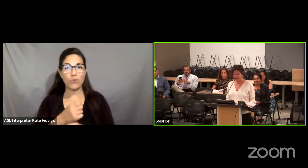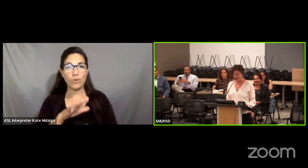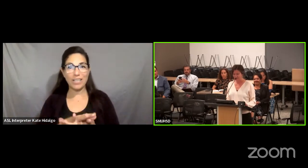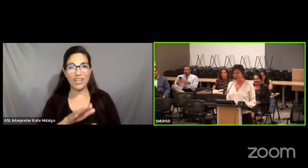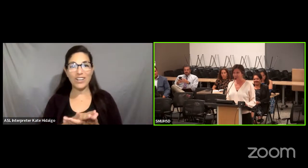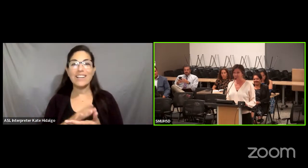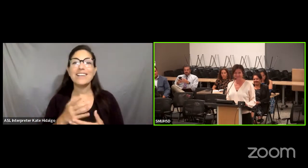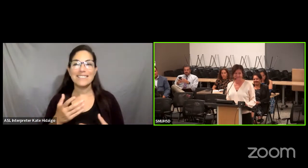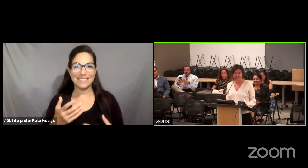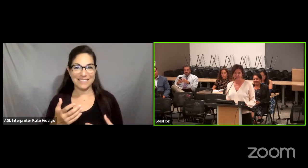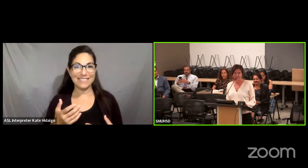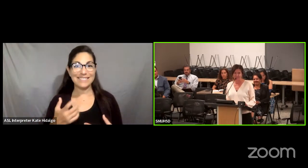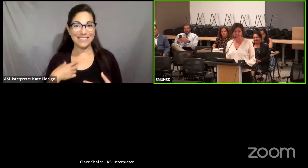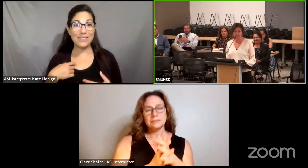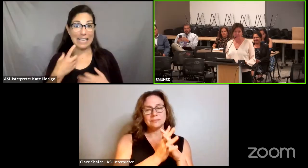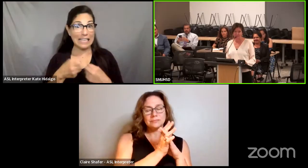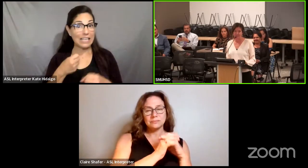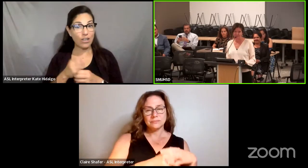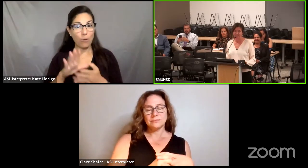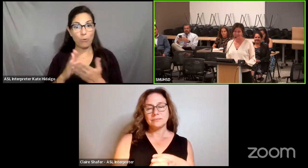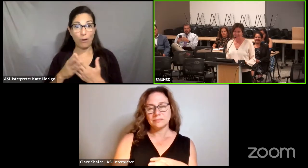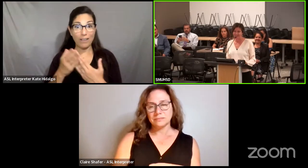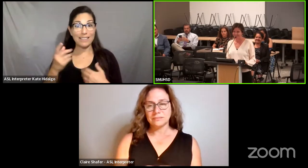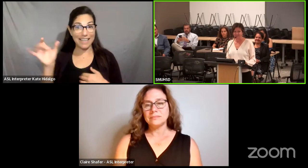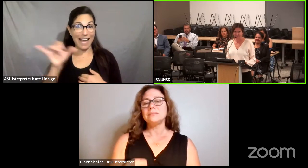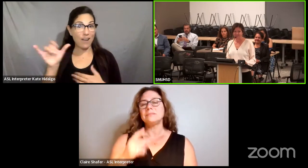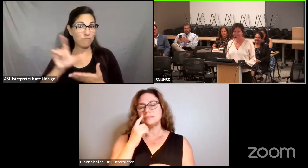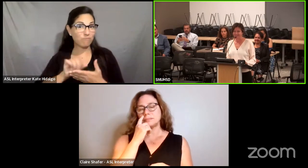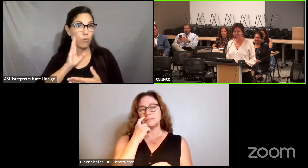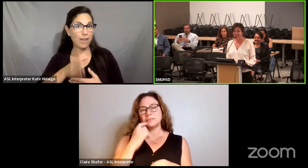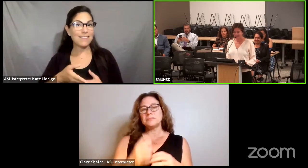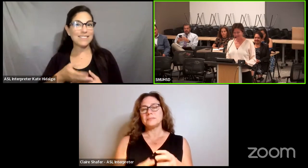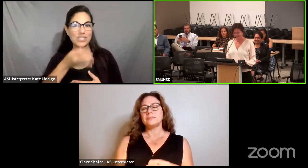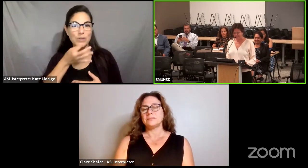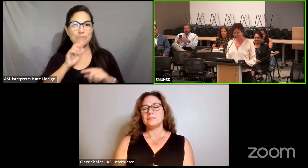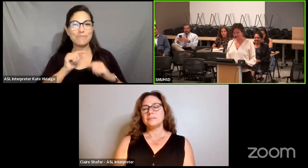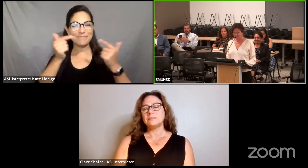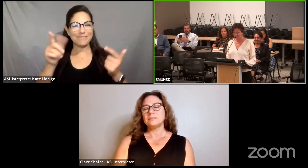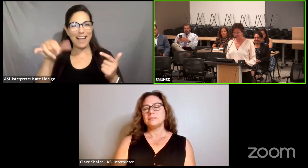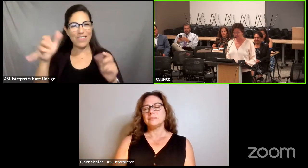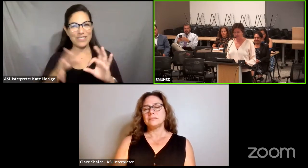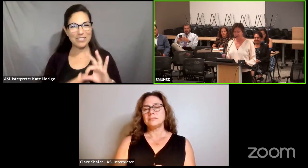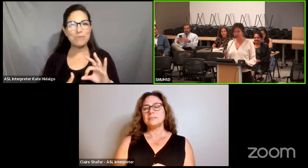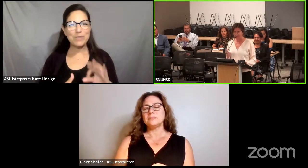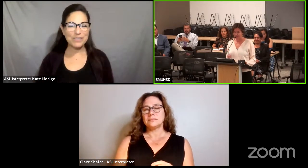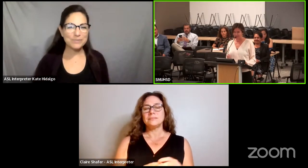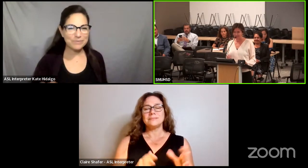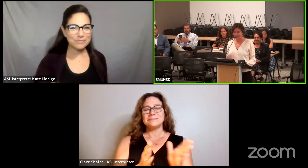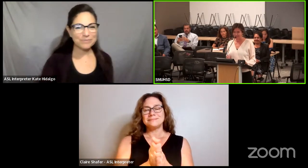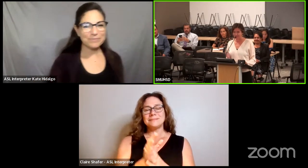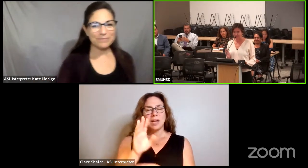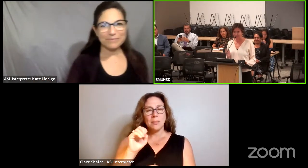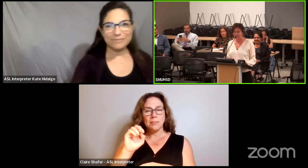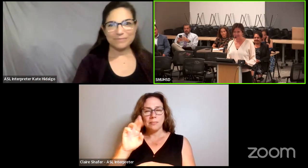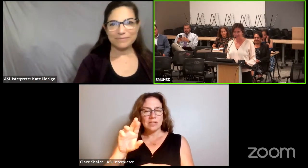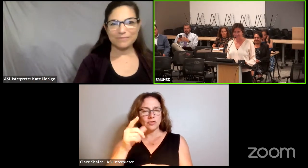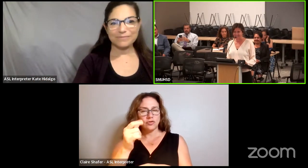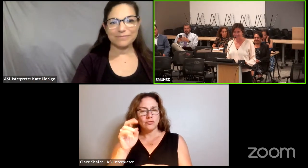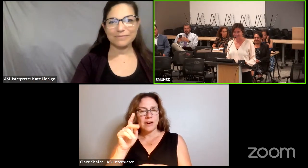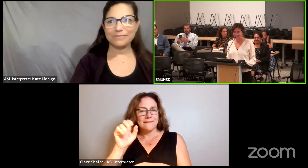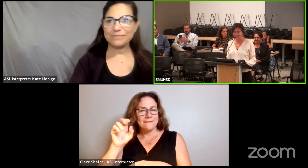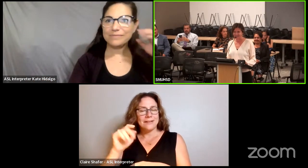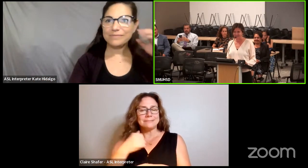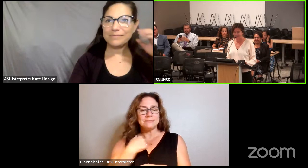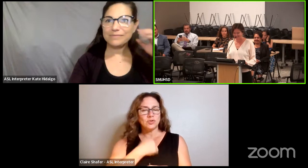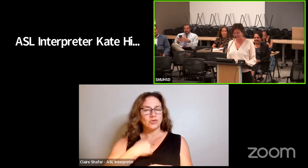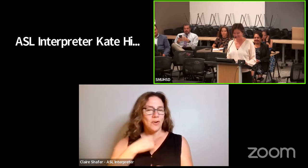So you'll be in our yearbook, by the way, now as well. So Mr. Griffin, sorry you missed it, but maybe next year you can come